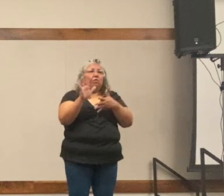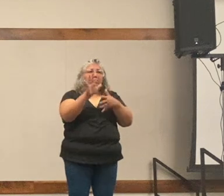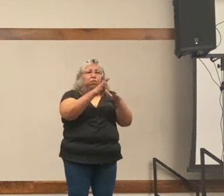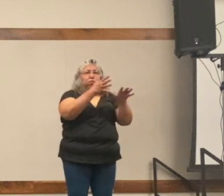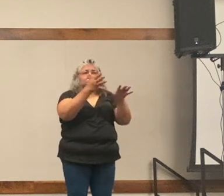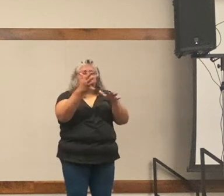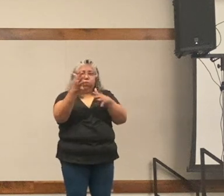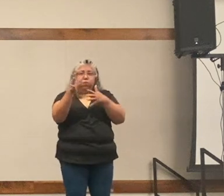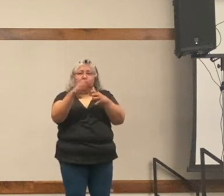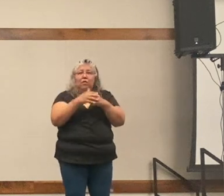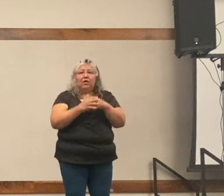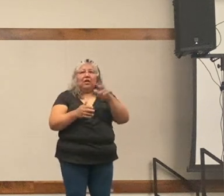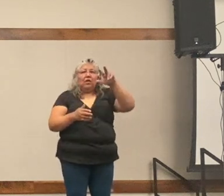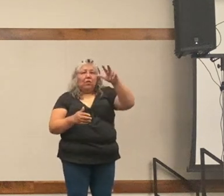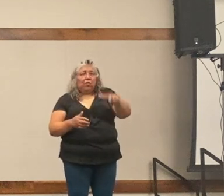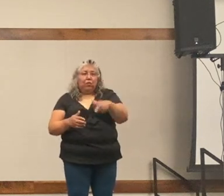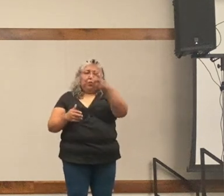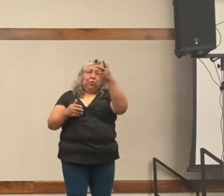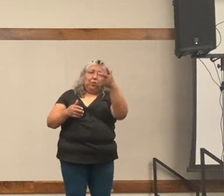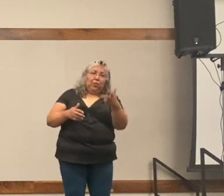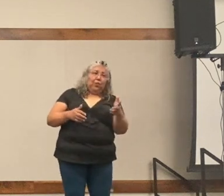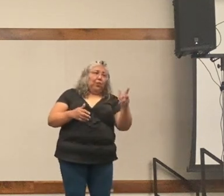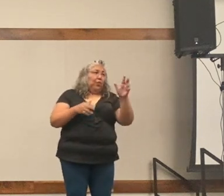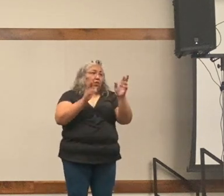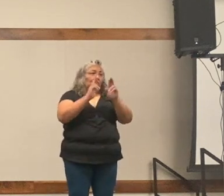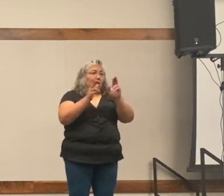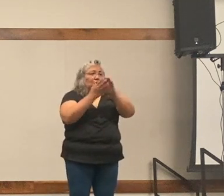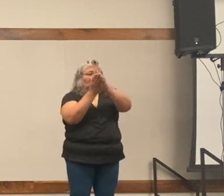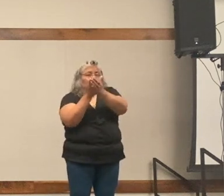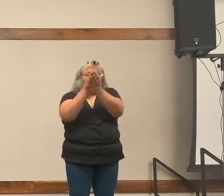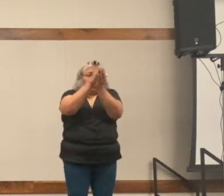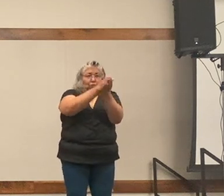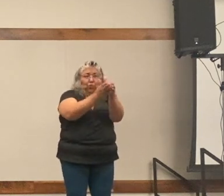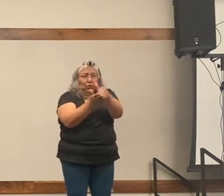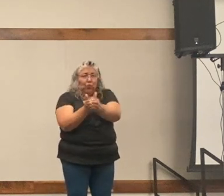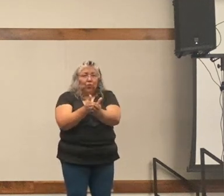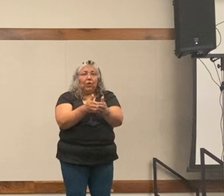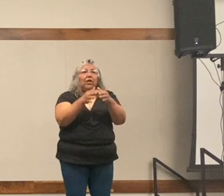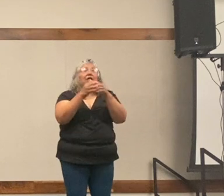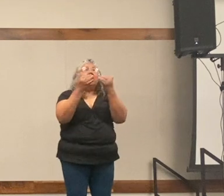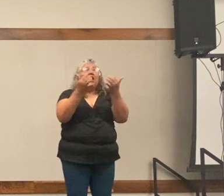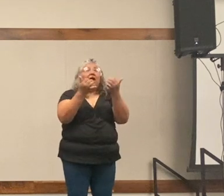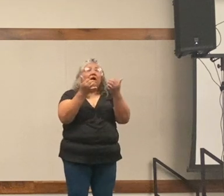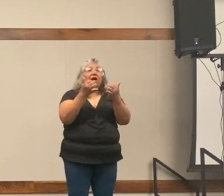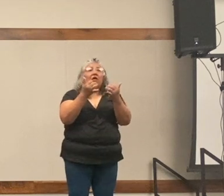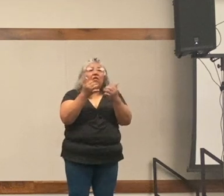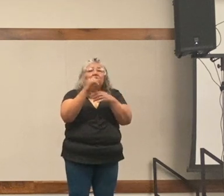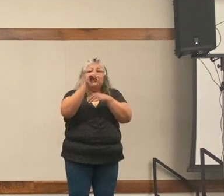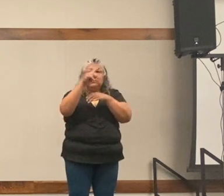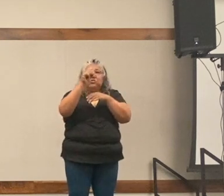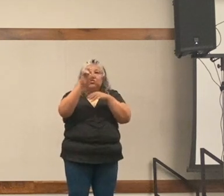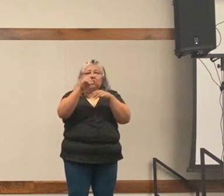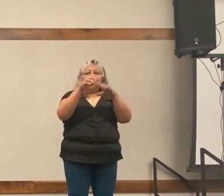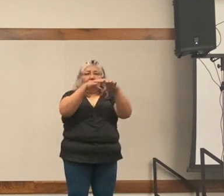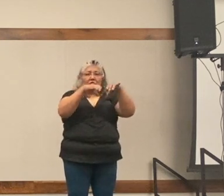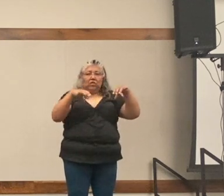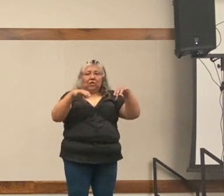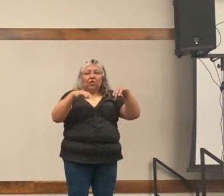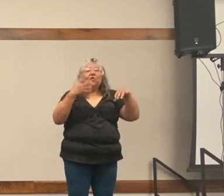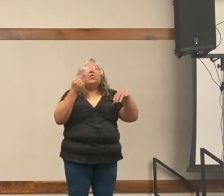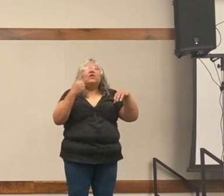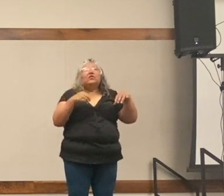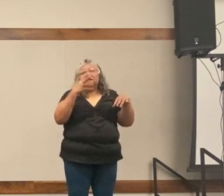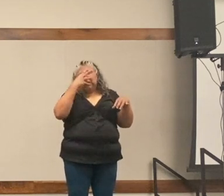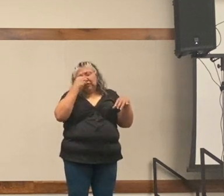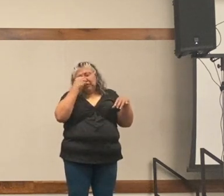swamped. It's about to go down. Jesus, he was in the stern, and what is he doing? Sleeping.